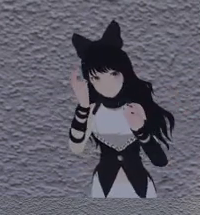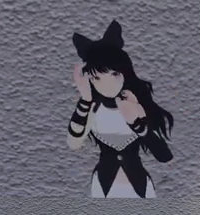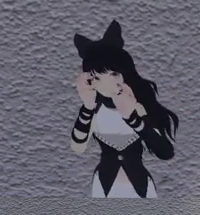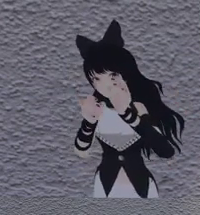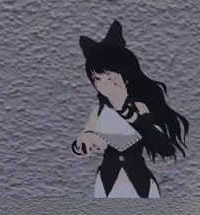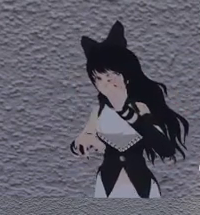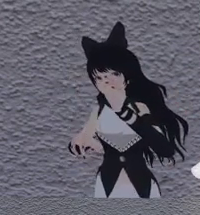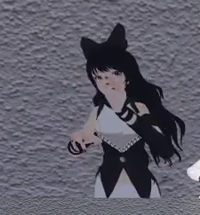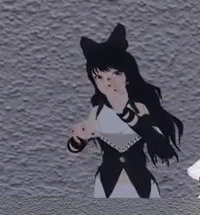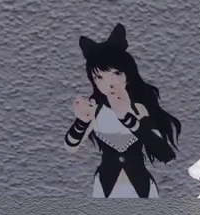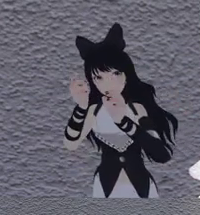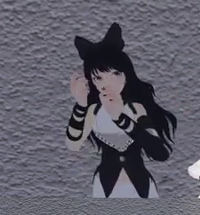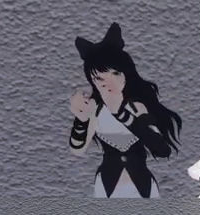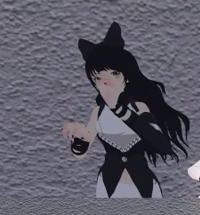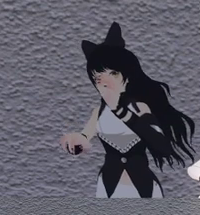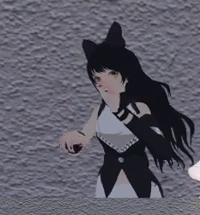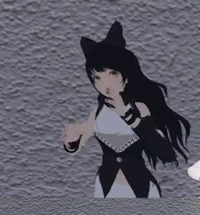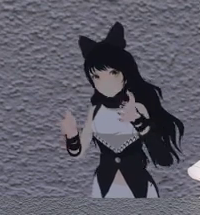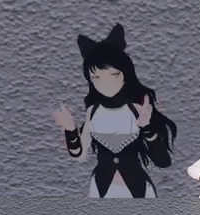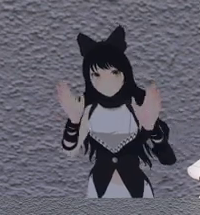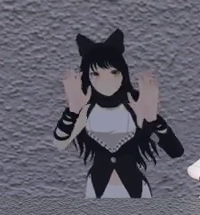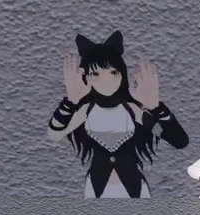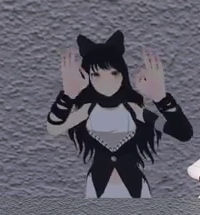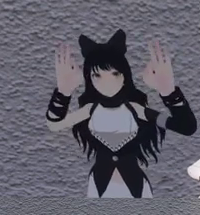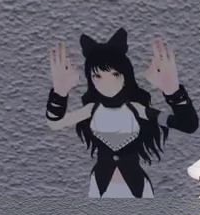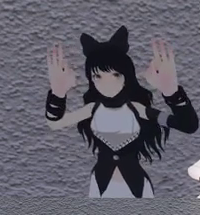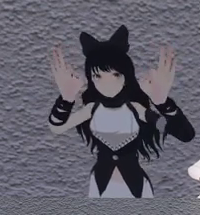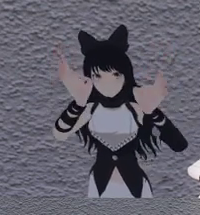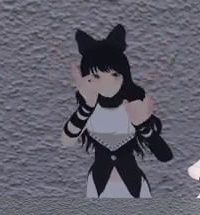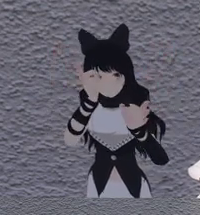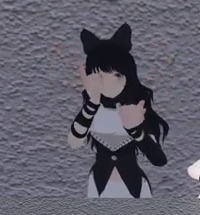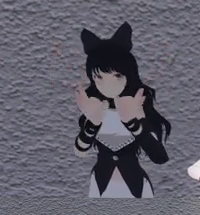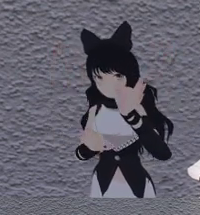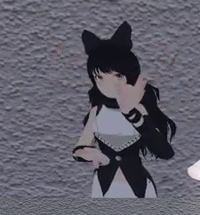That's fine. Simple.